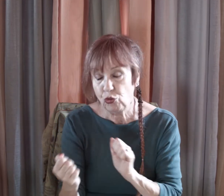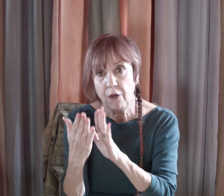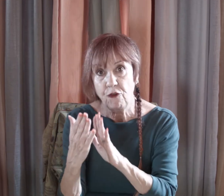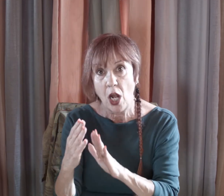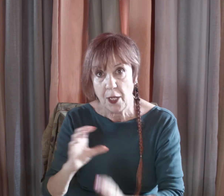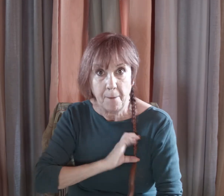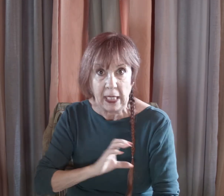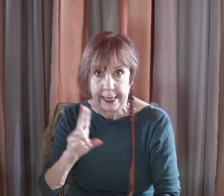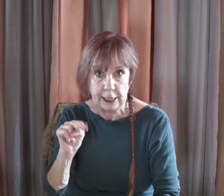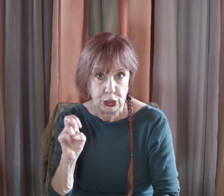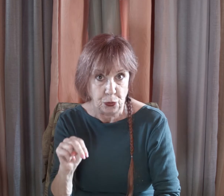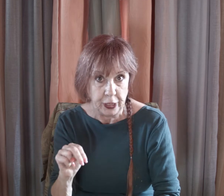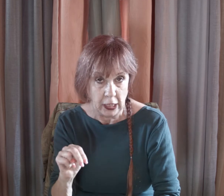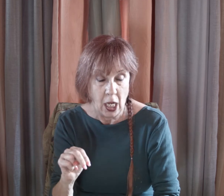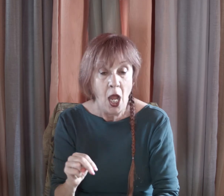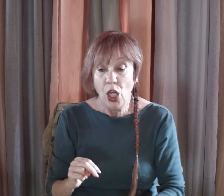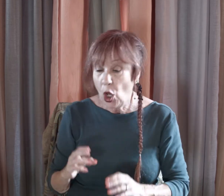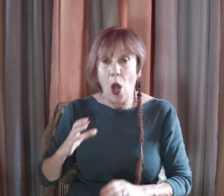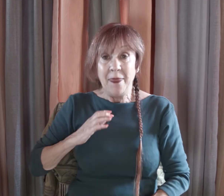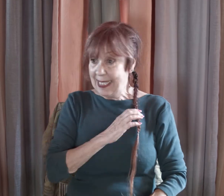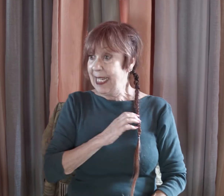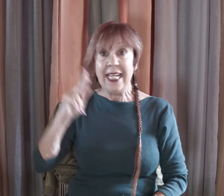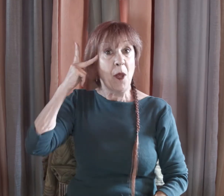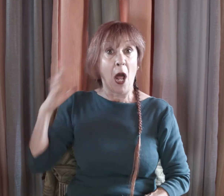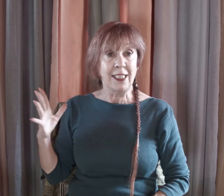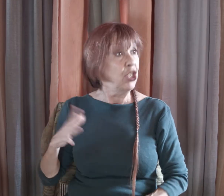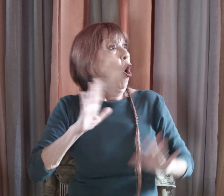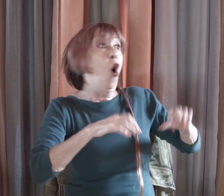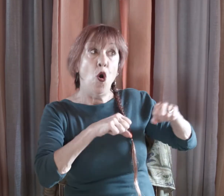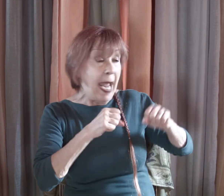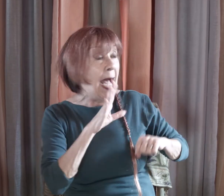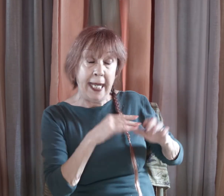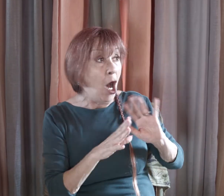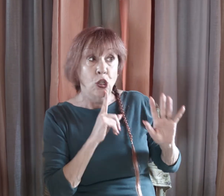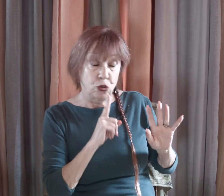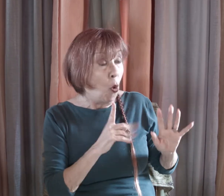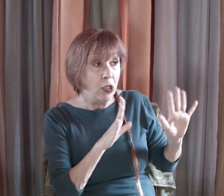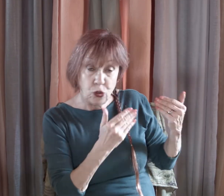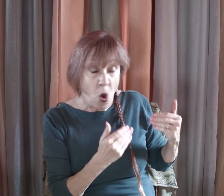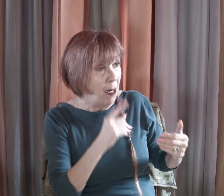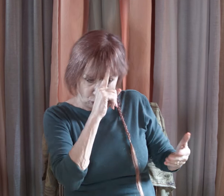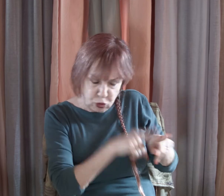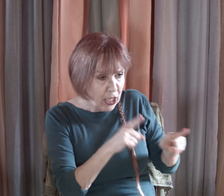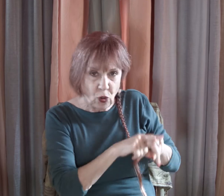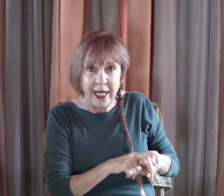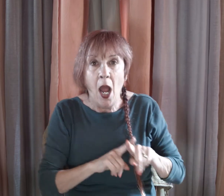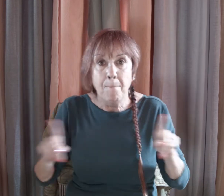So people in cities are saying all kinds of words, but they're not going to do anything that's meaningful if they do